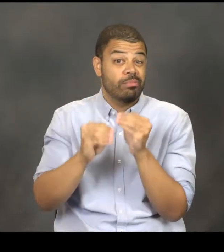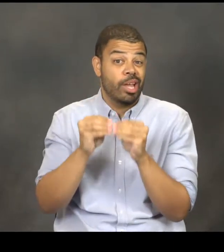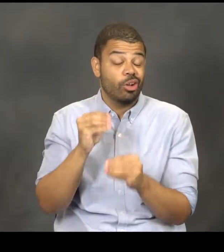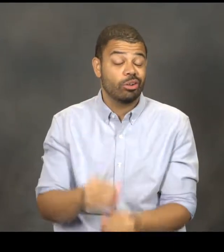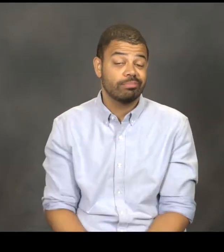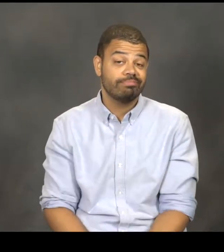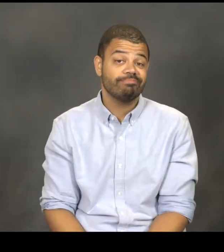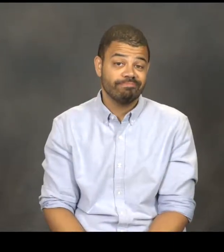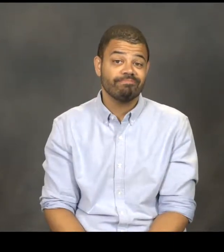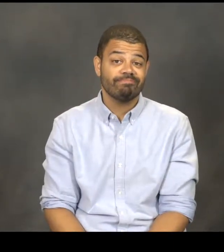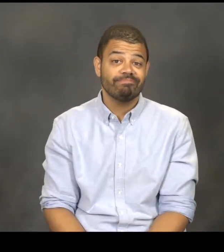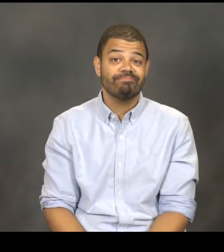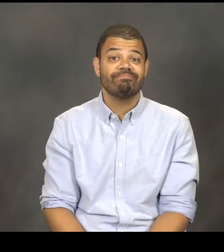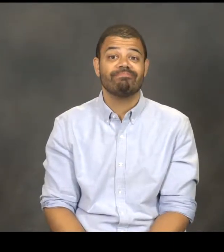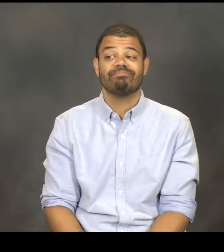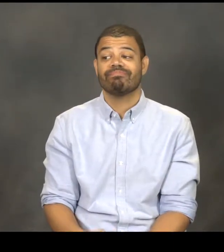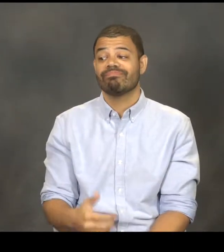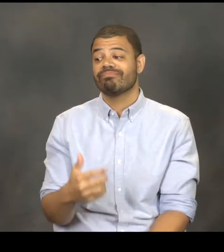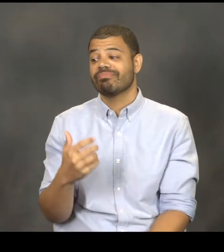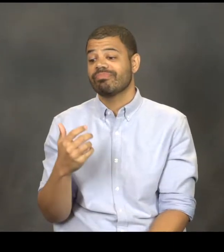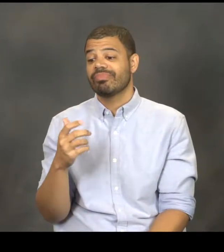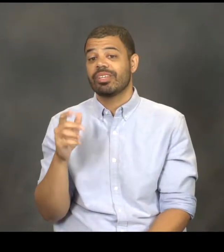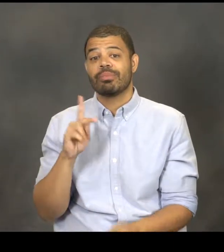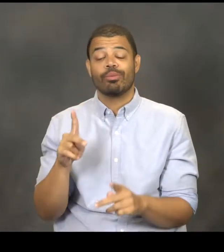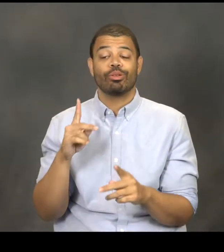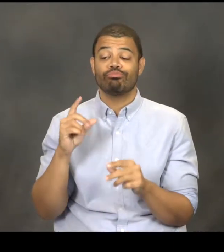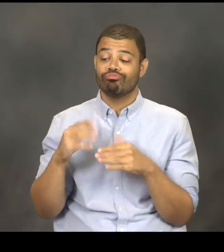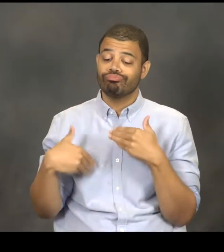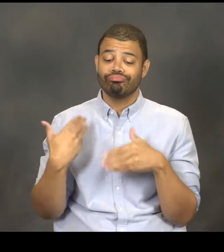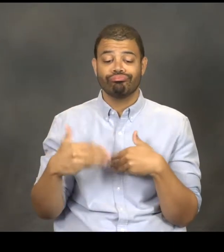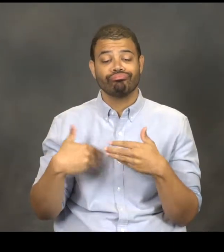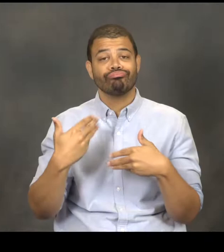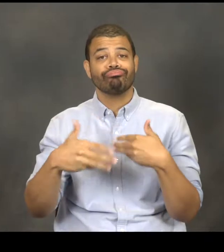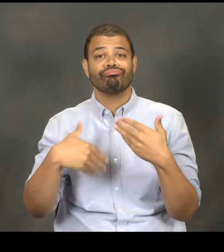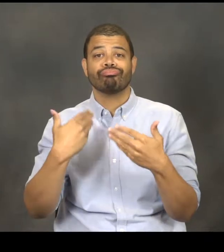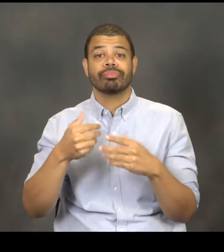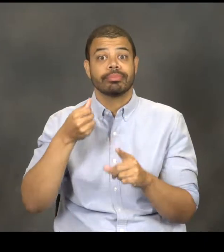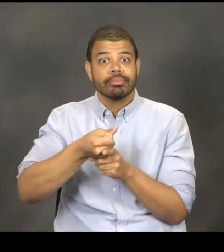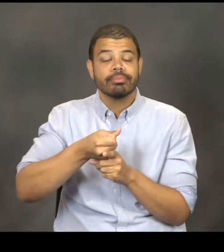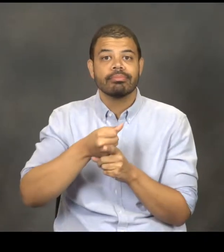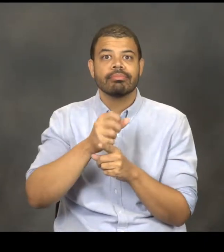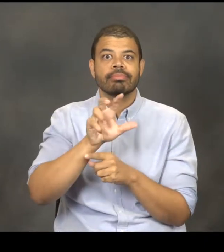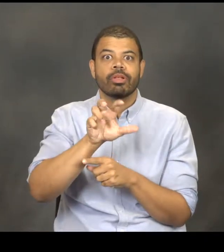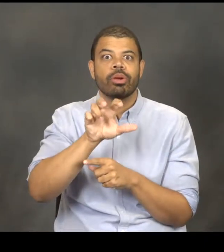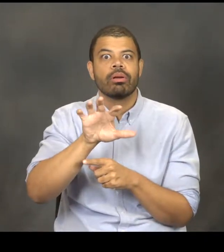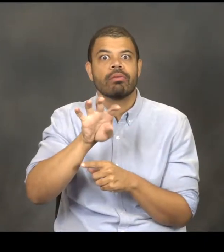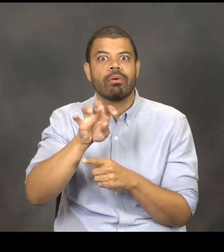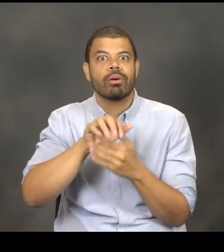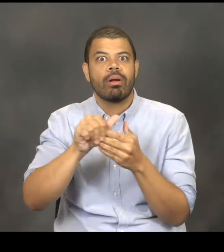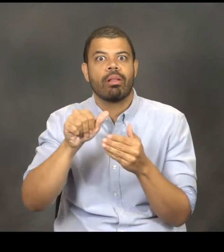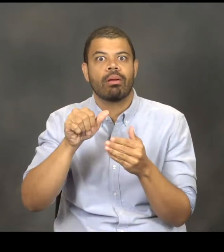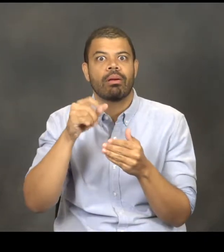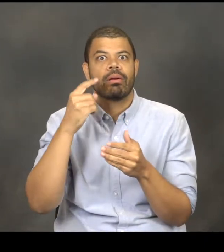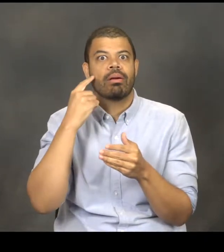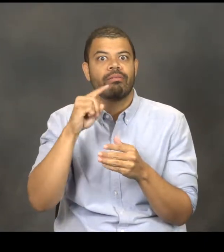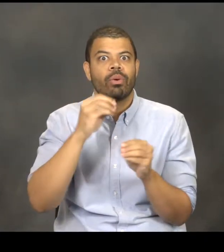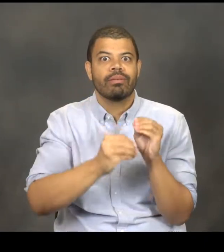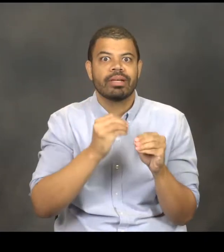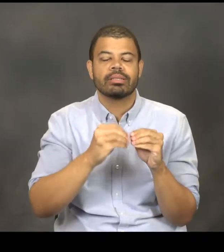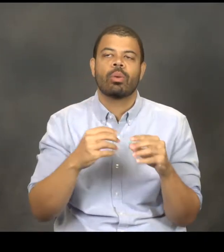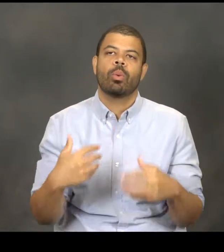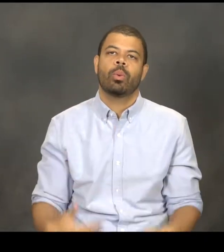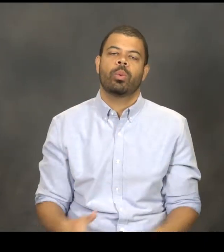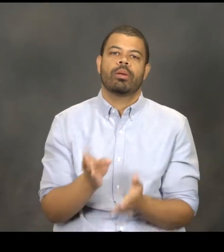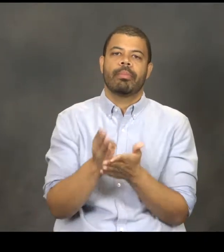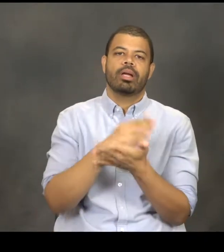can be, you know, trucking right along, something happens, $300-$400, that will throw a family's budget off completely.